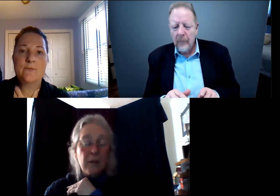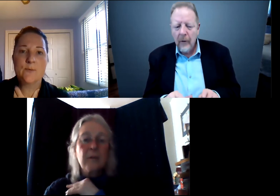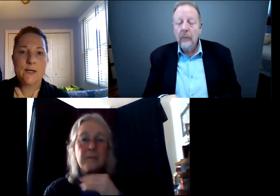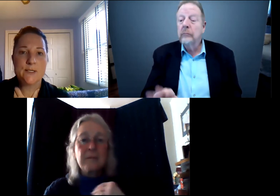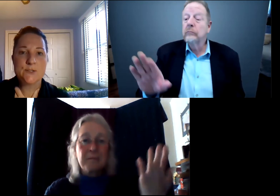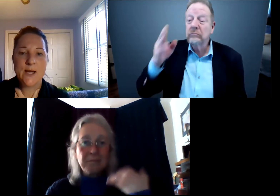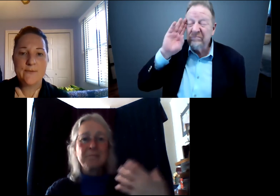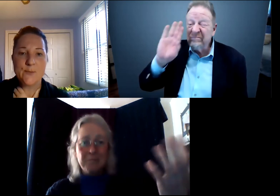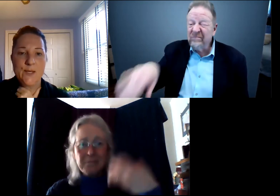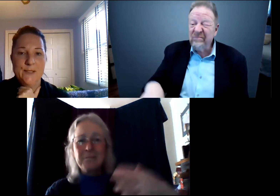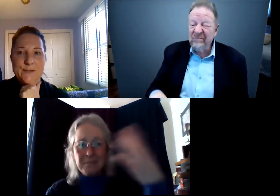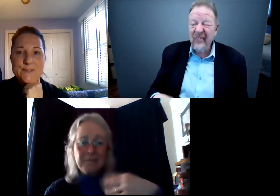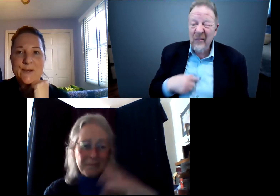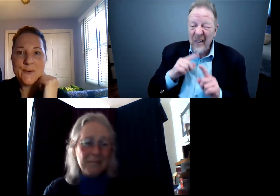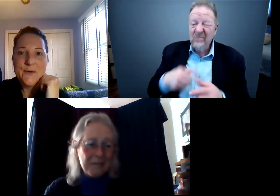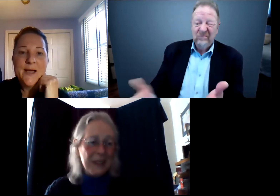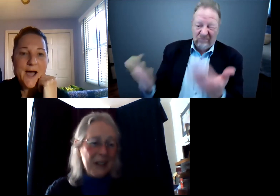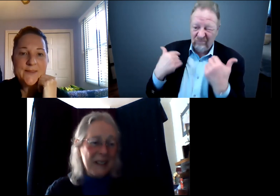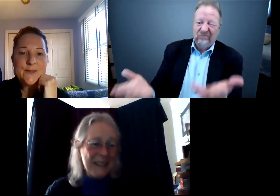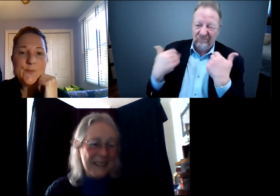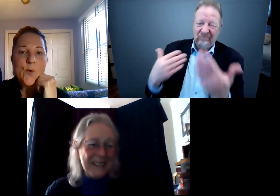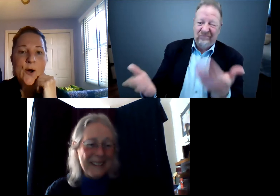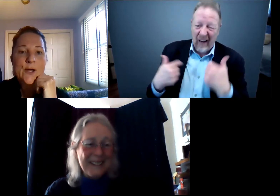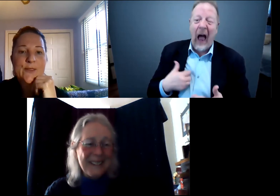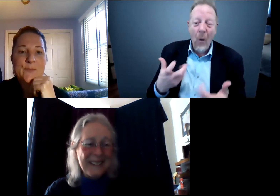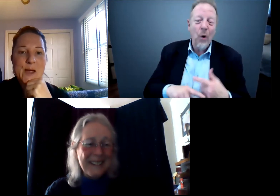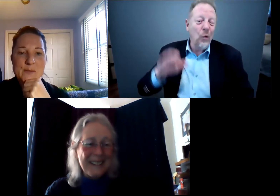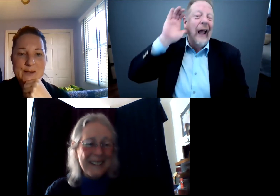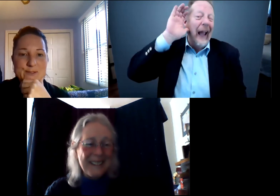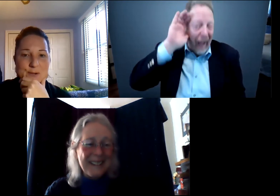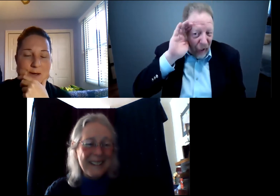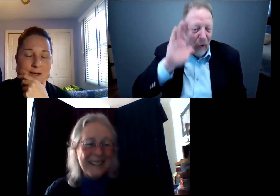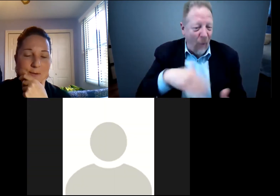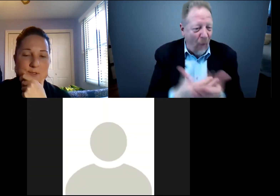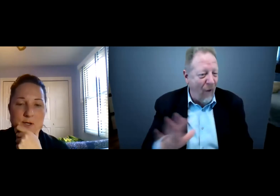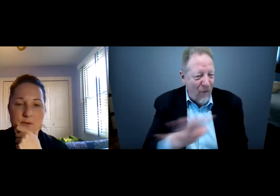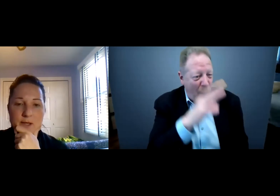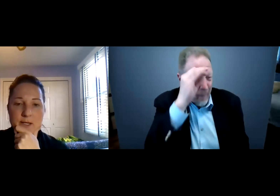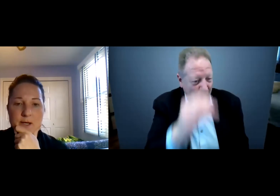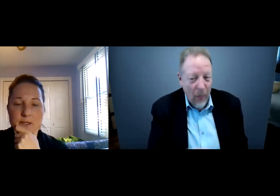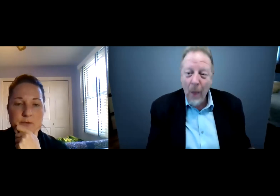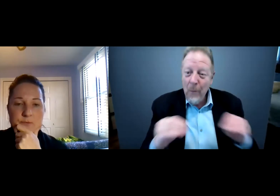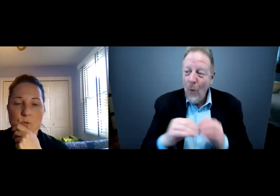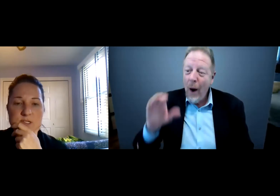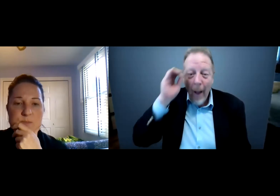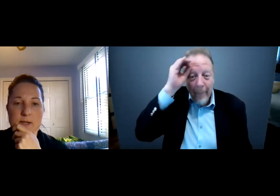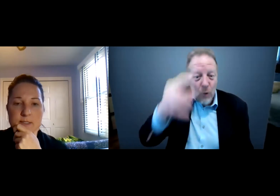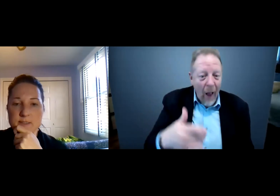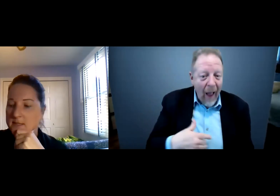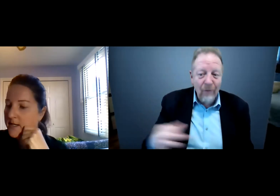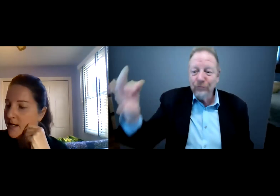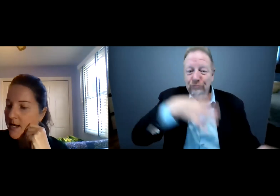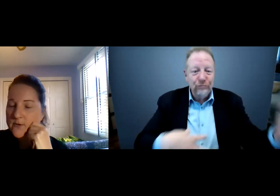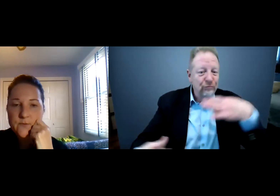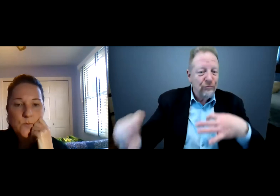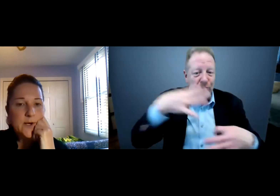love everyone to have an opinion. So the more the merrier. So I would love any kind of correspondence.